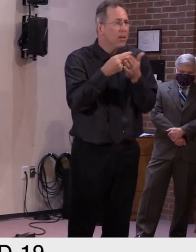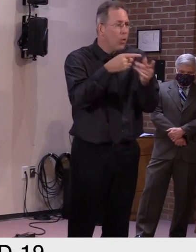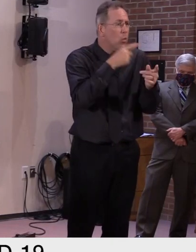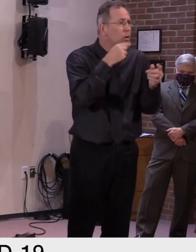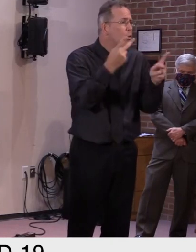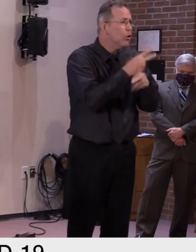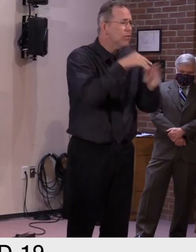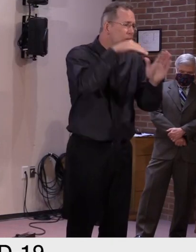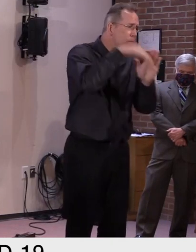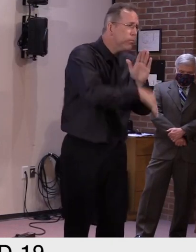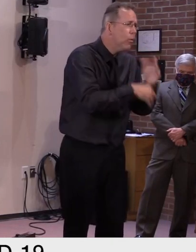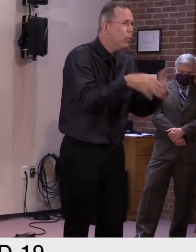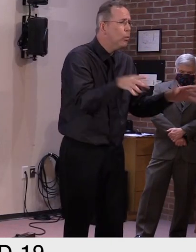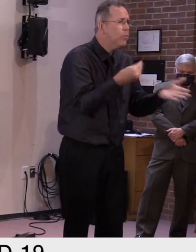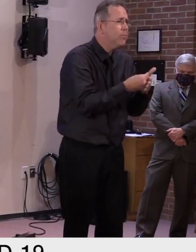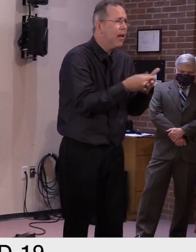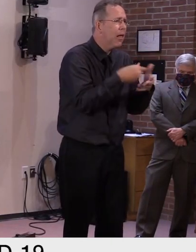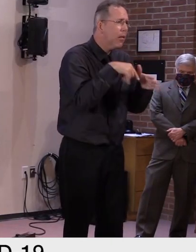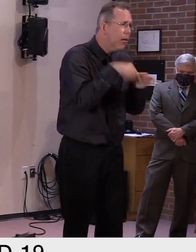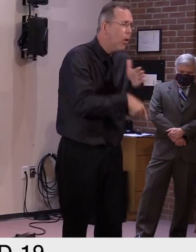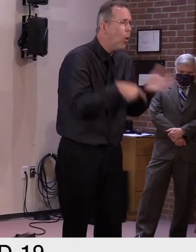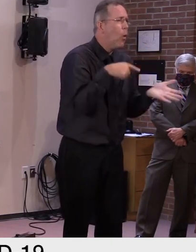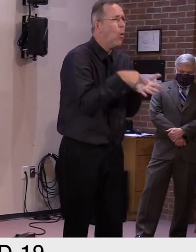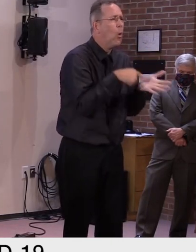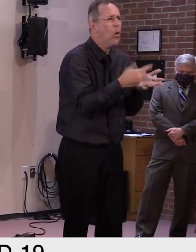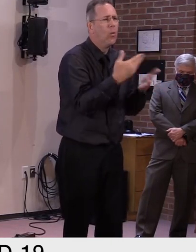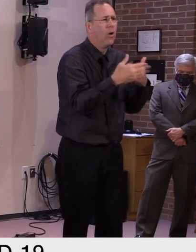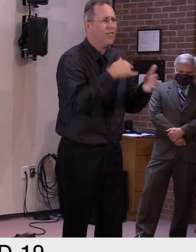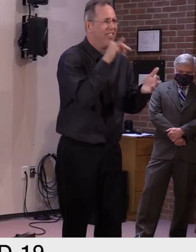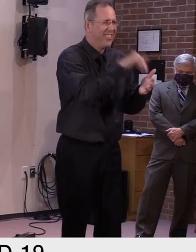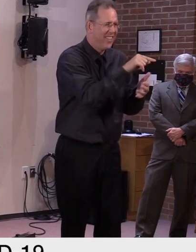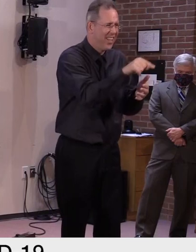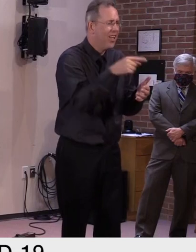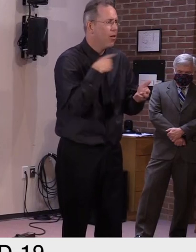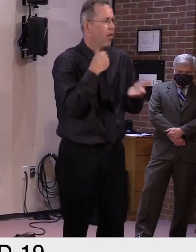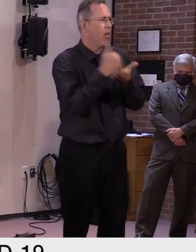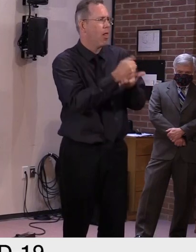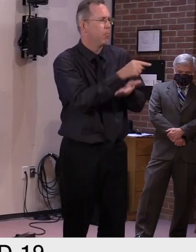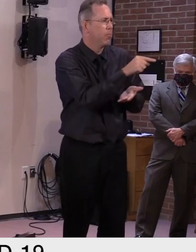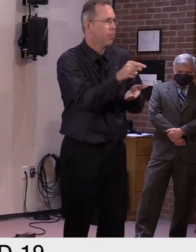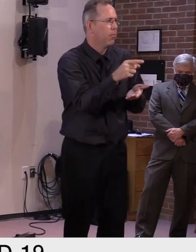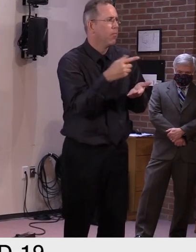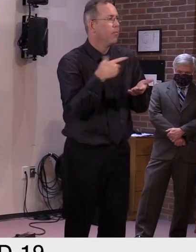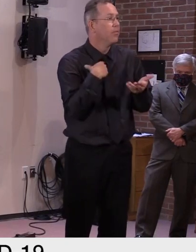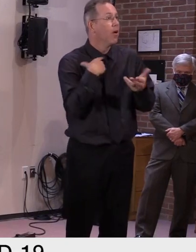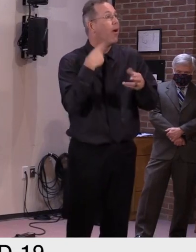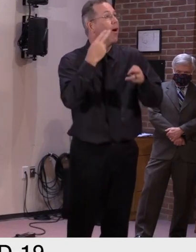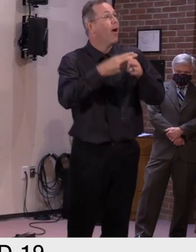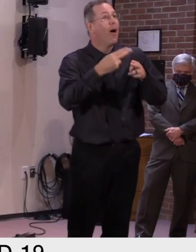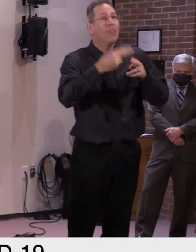award grants. So rather than just pointing out the sector, it's really just based on the need.